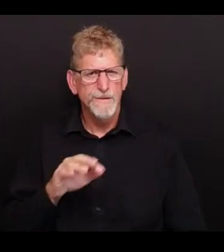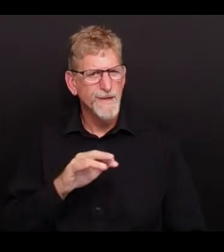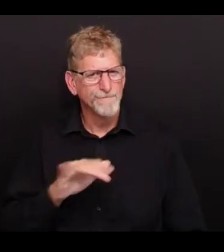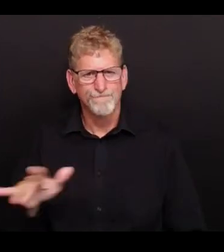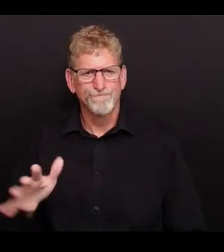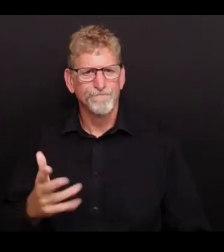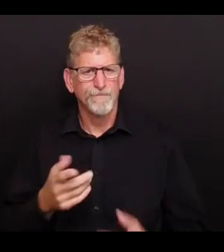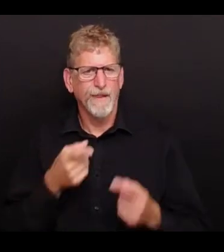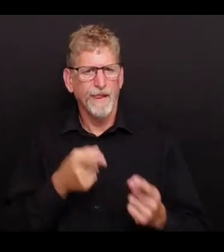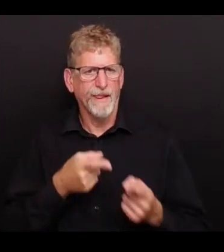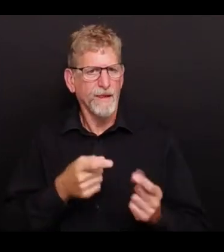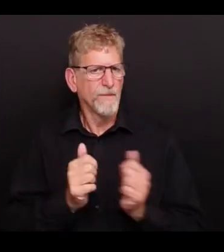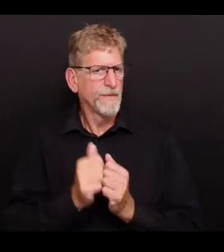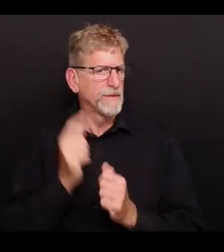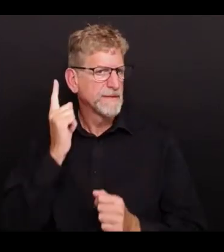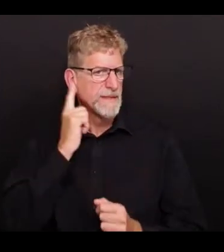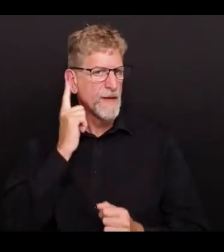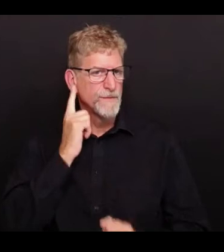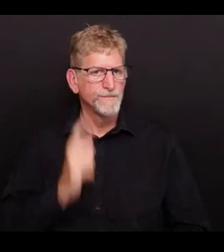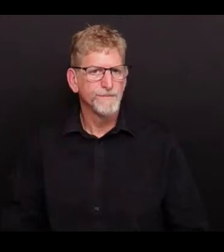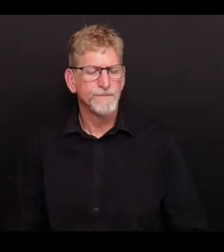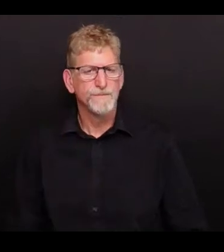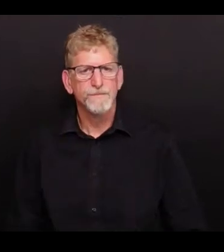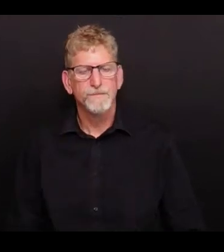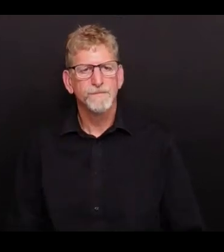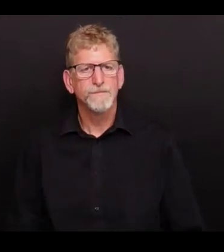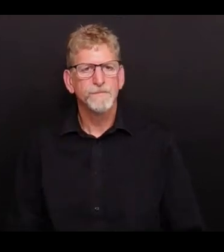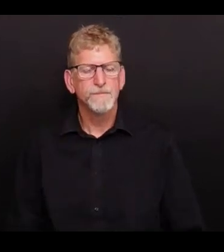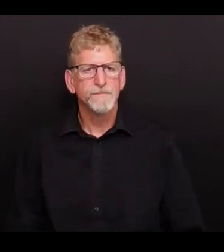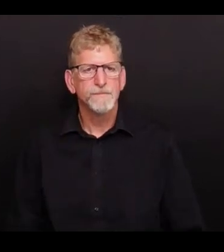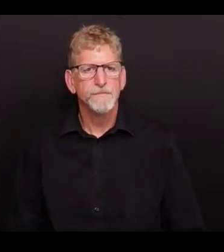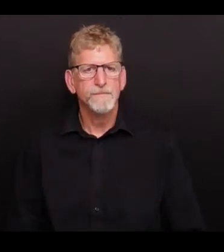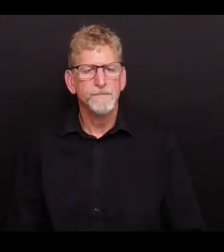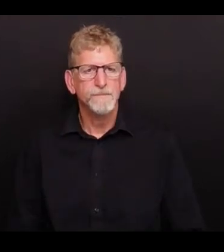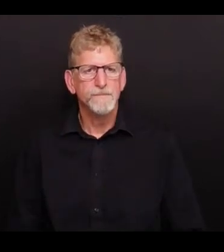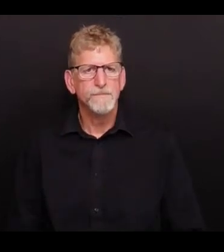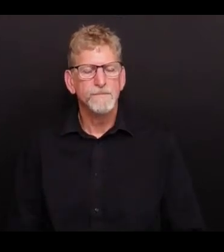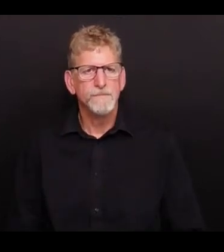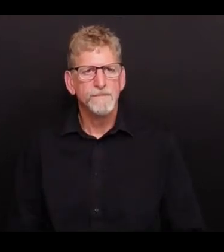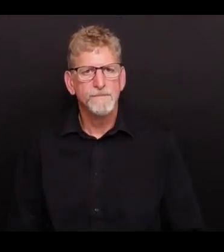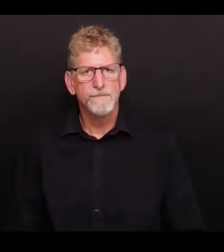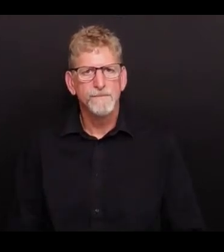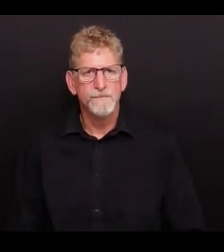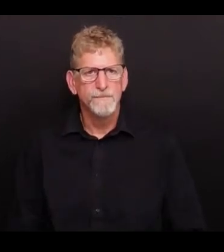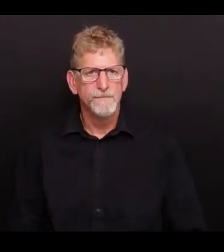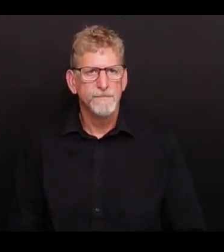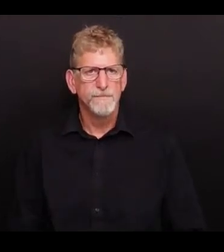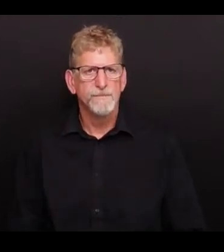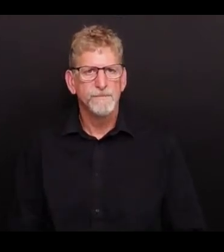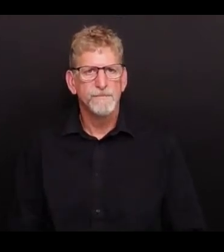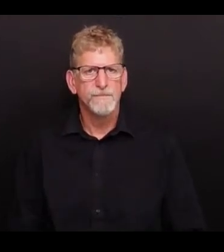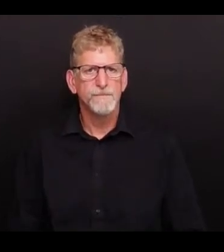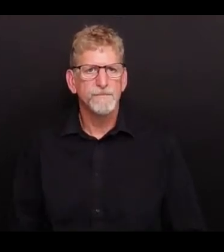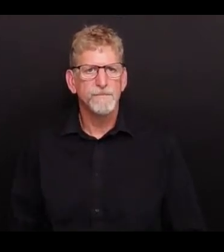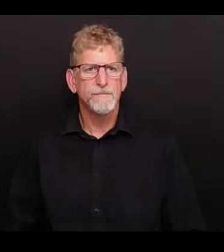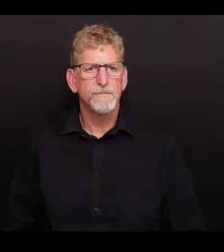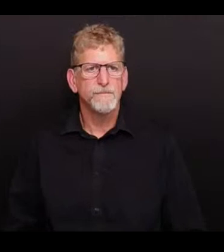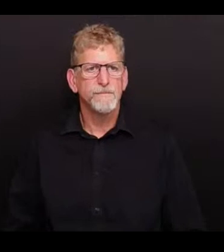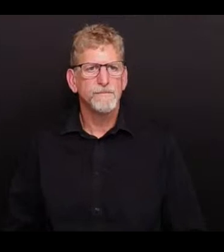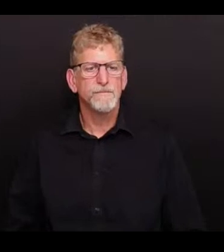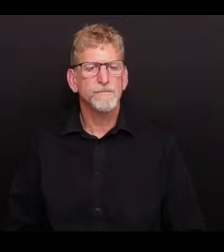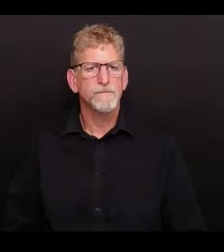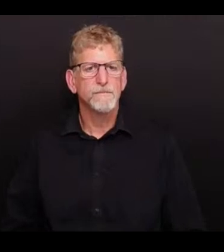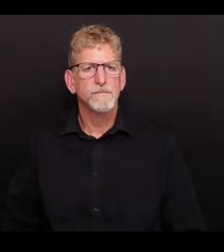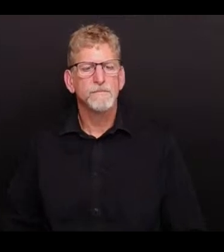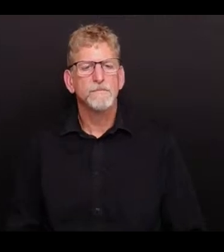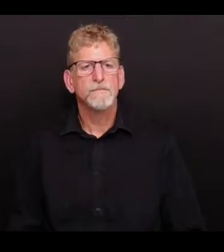and 44.5% had at least one dose versus 67.9% statewide. This disparity is seen at